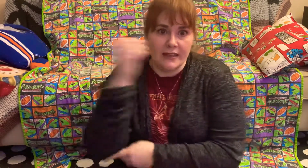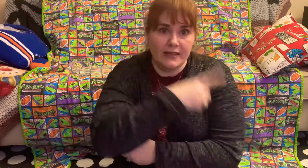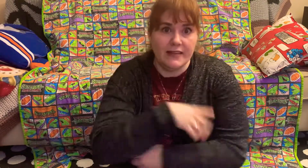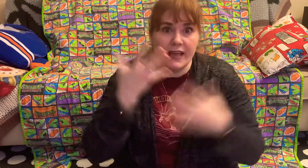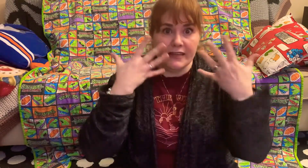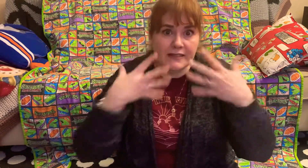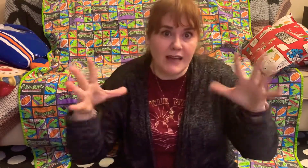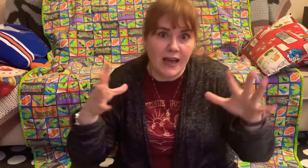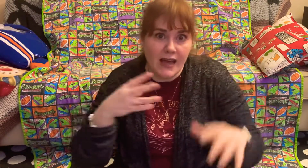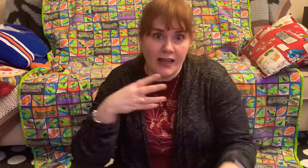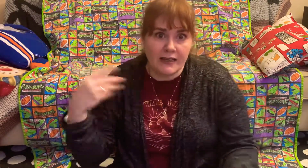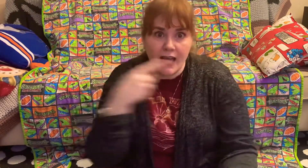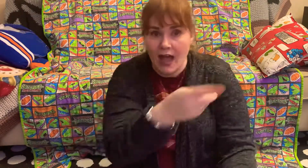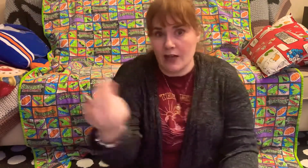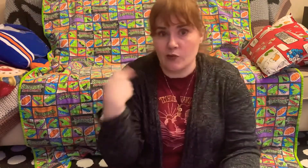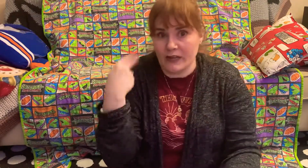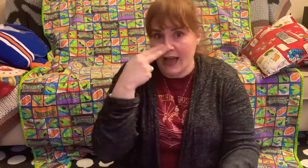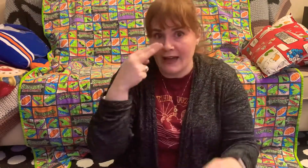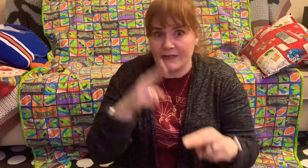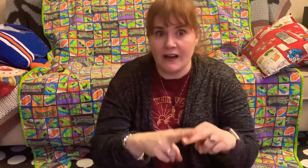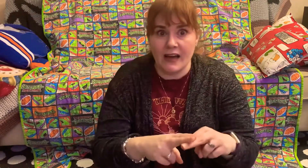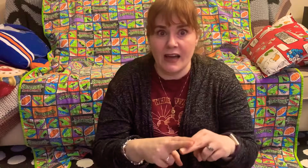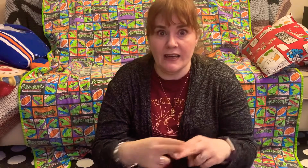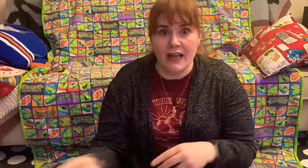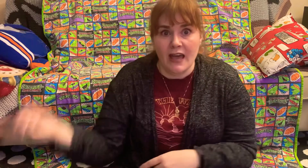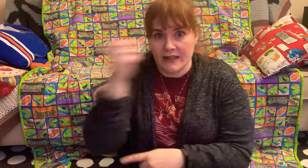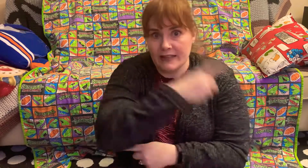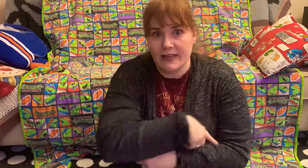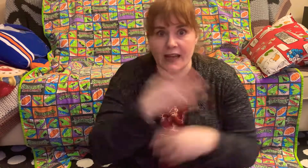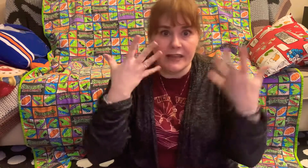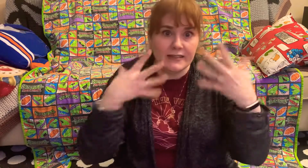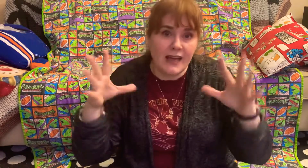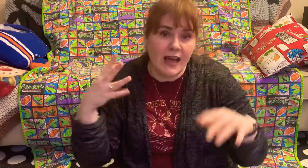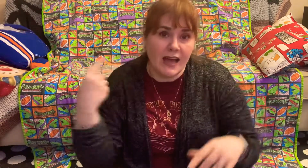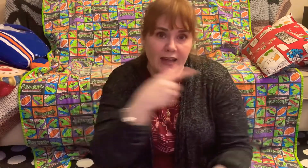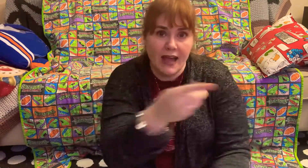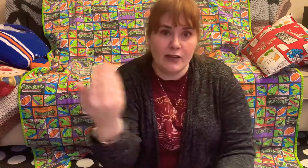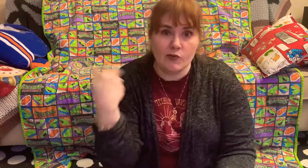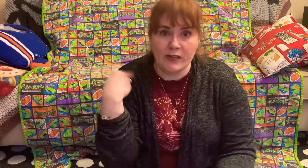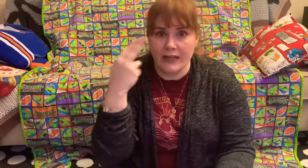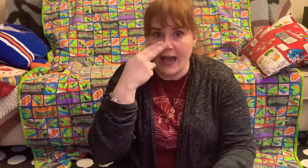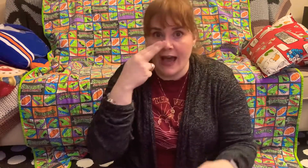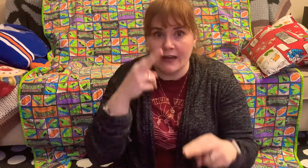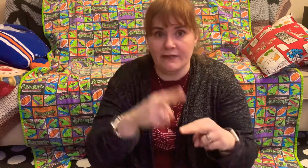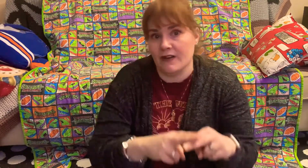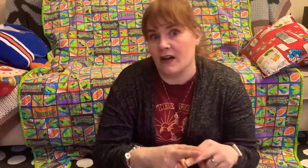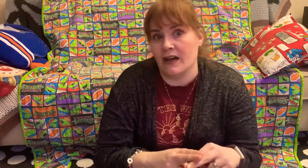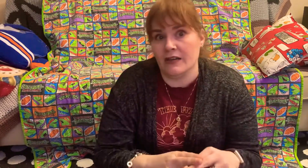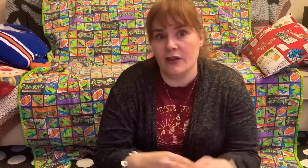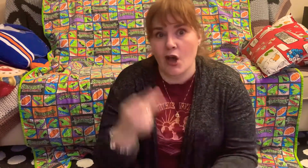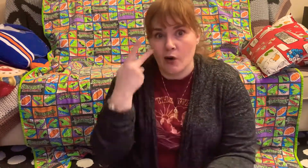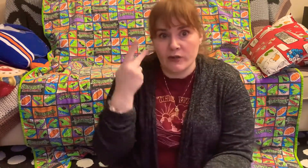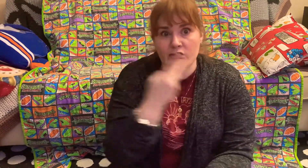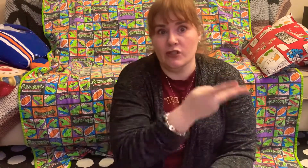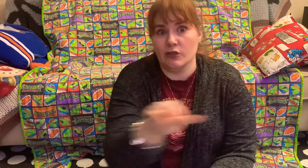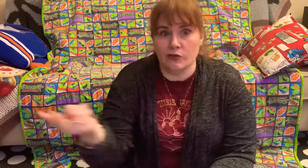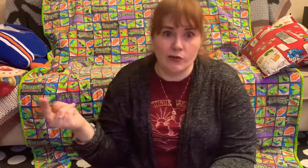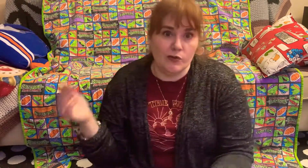day is done and we had fun. The day is done and we had fun. We'll see you